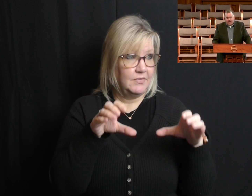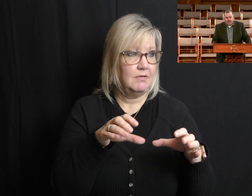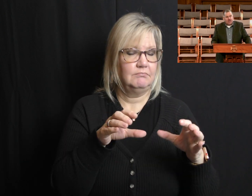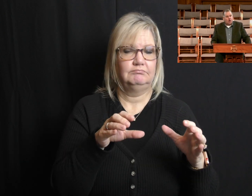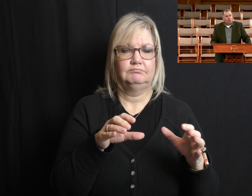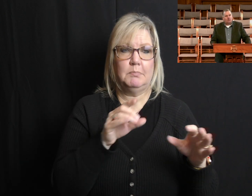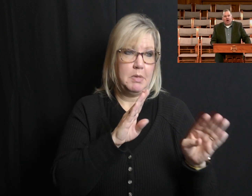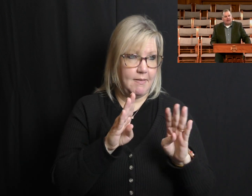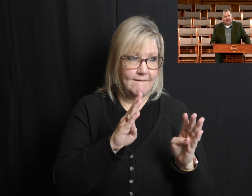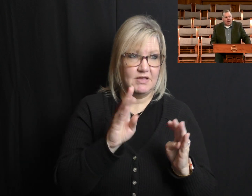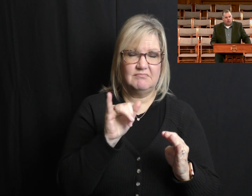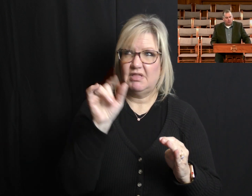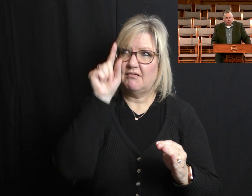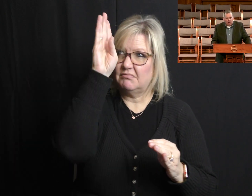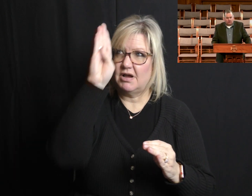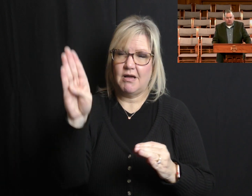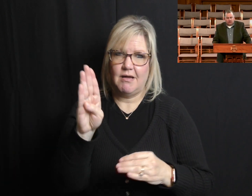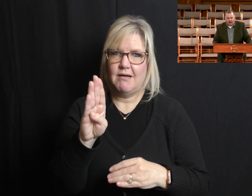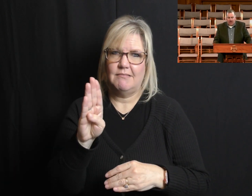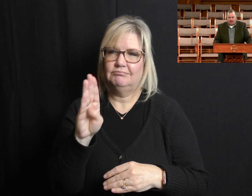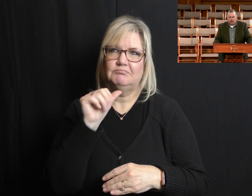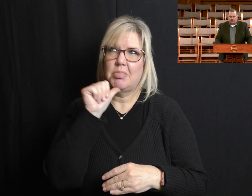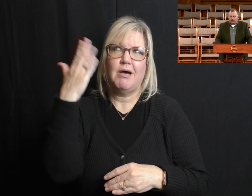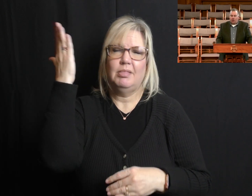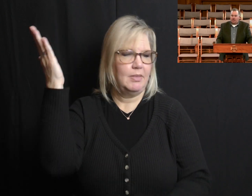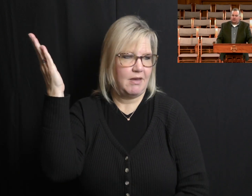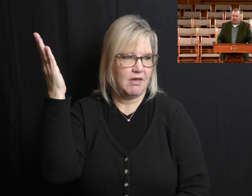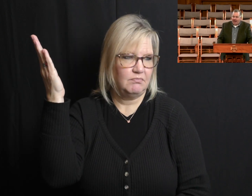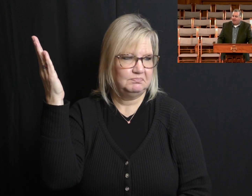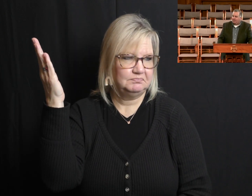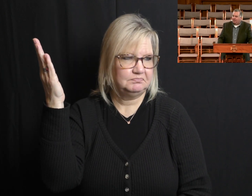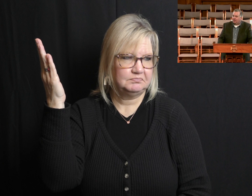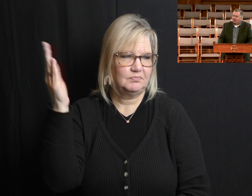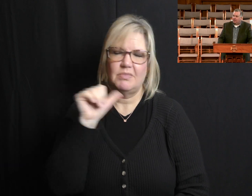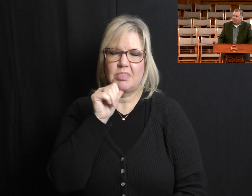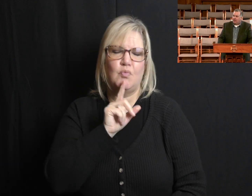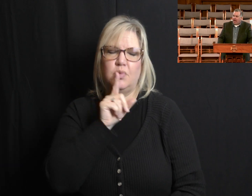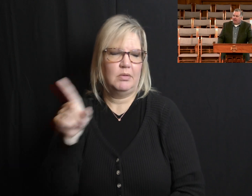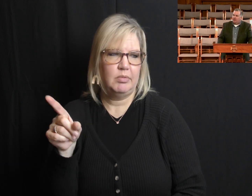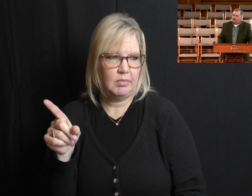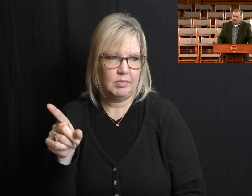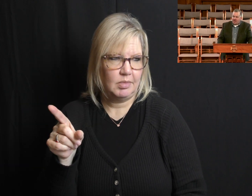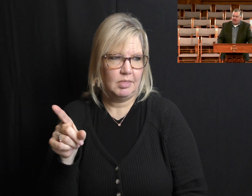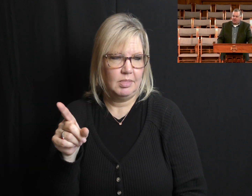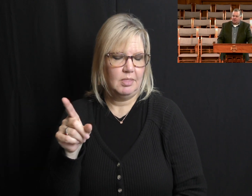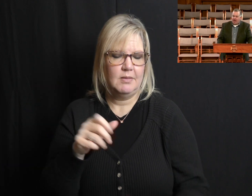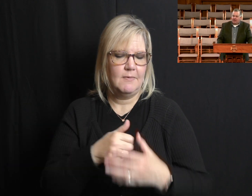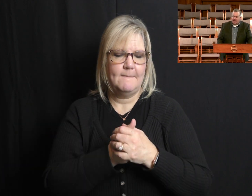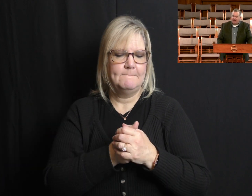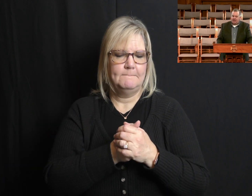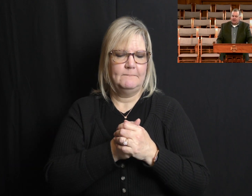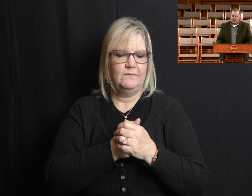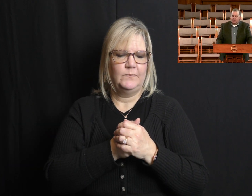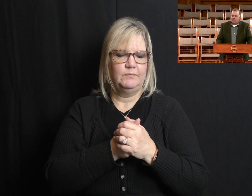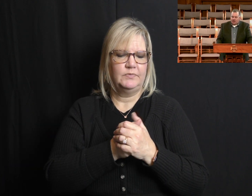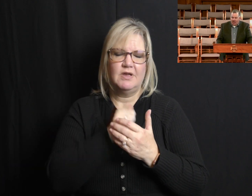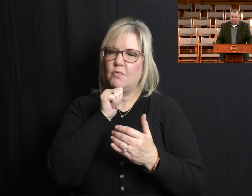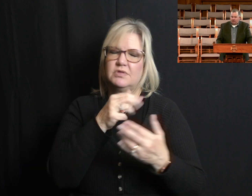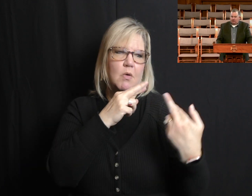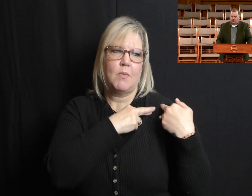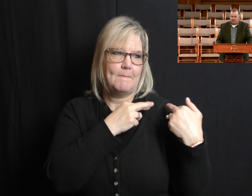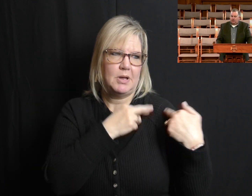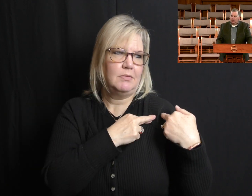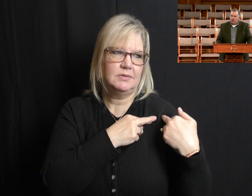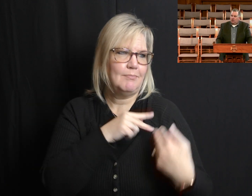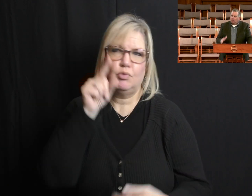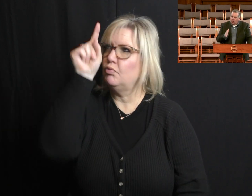or as if he was not accountable unto God for his life and the things that he